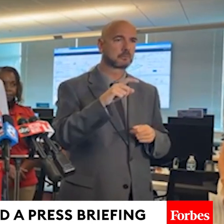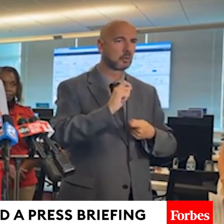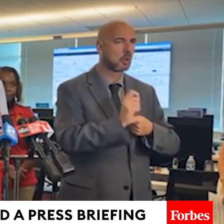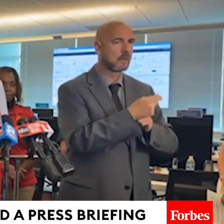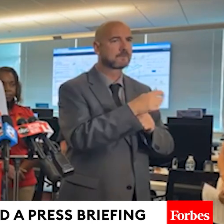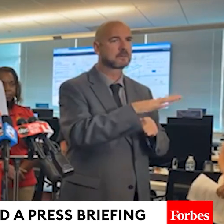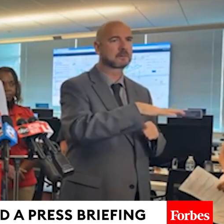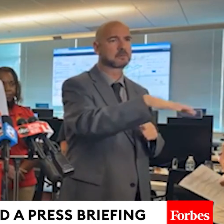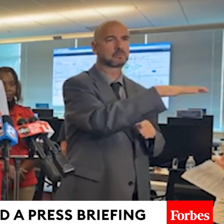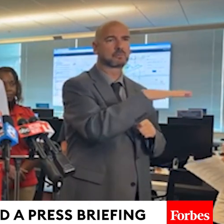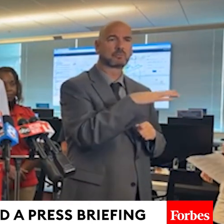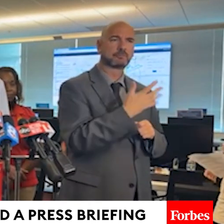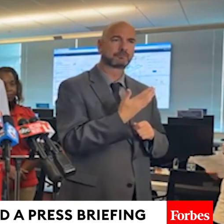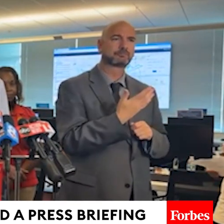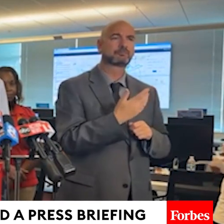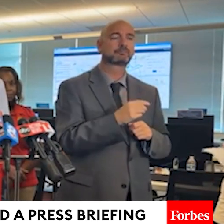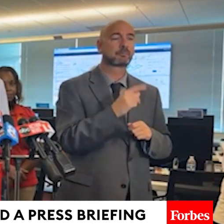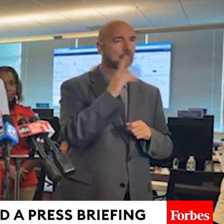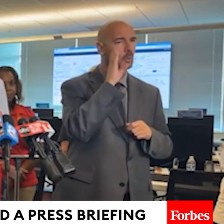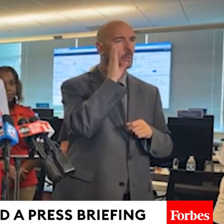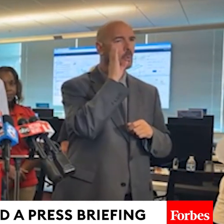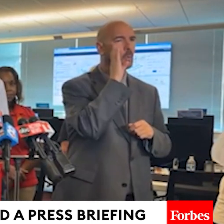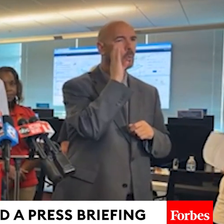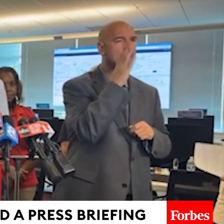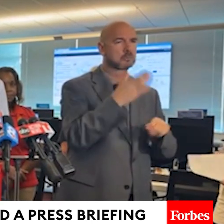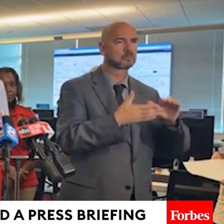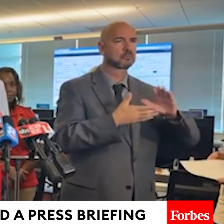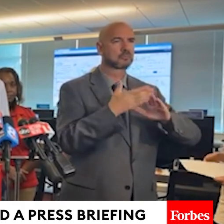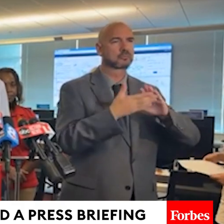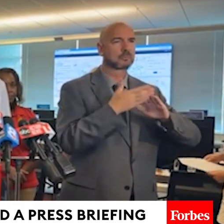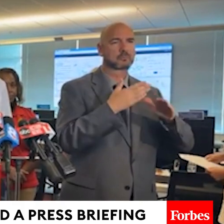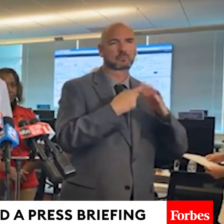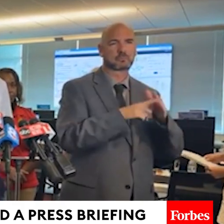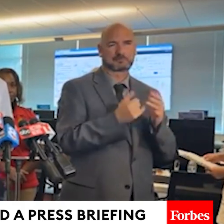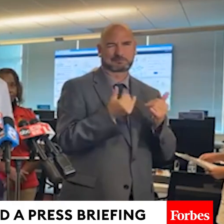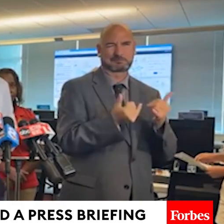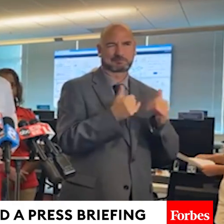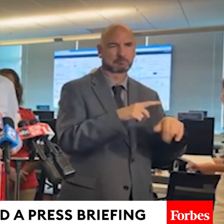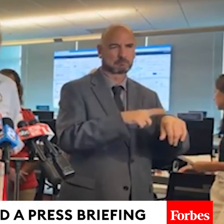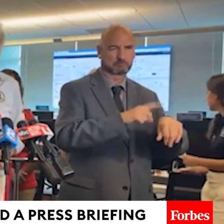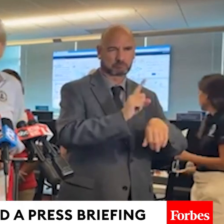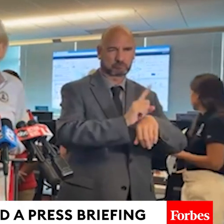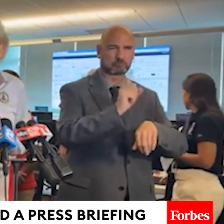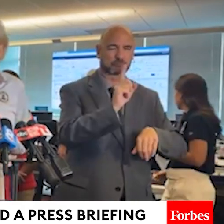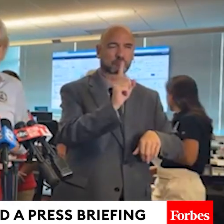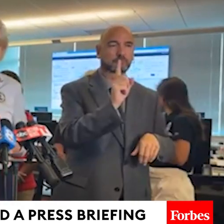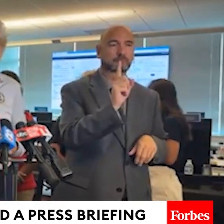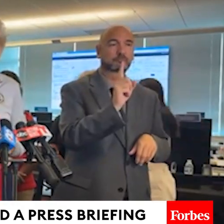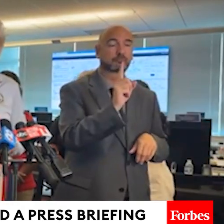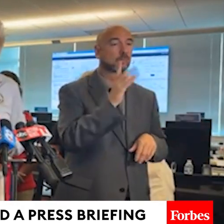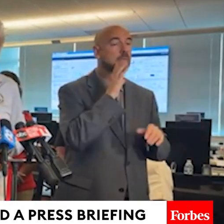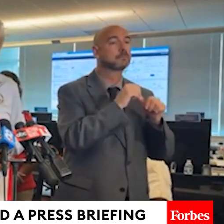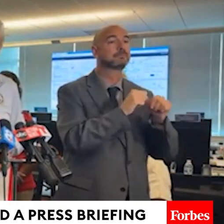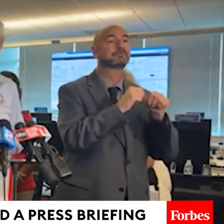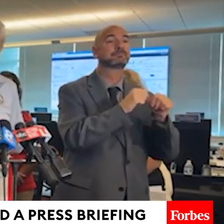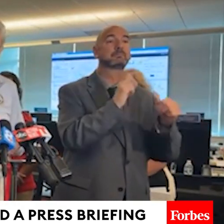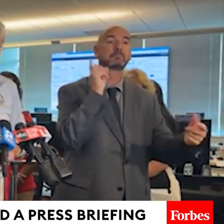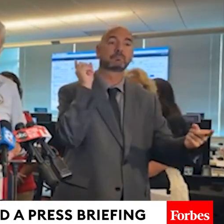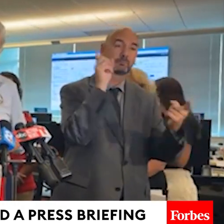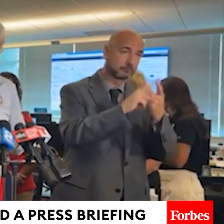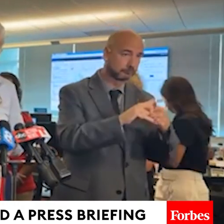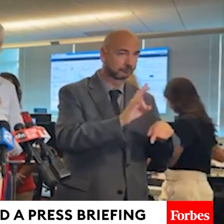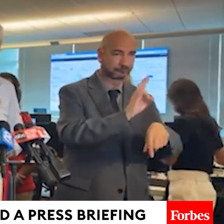we expect that to be up and running at 1 o'clock today, and that will run through 7 o'clock or